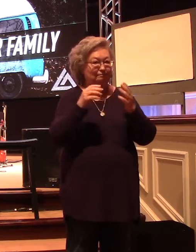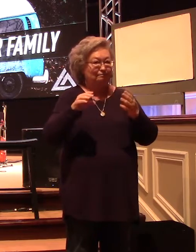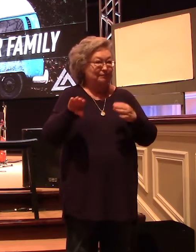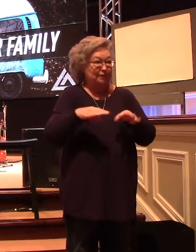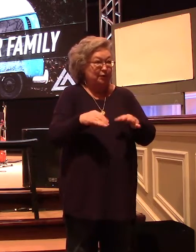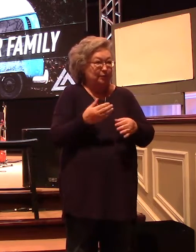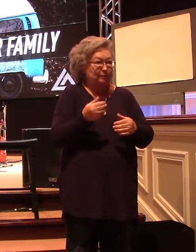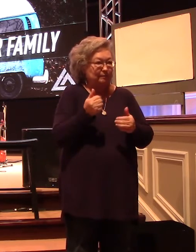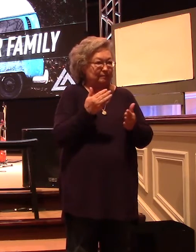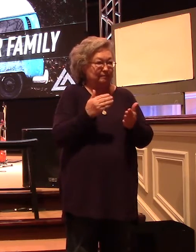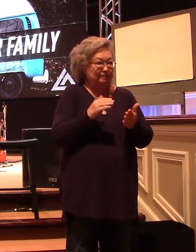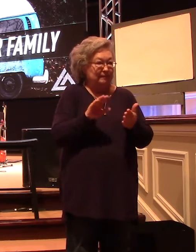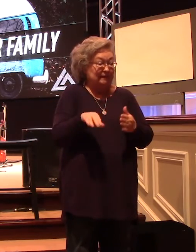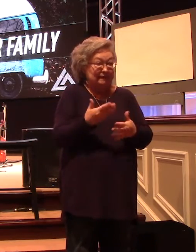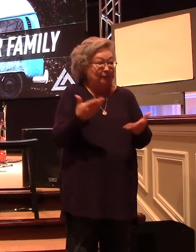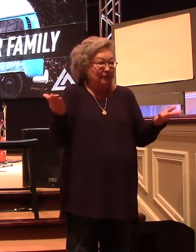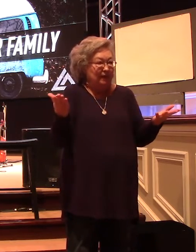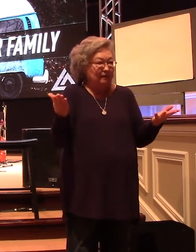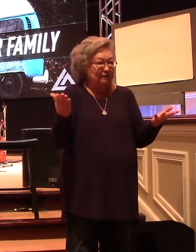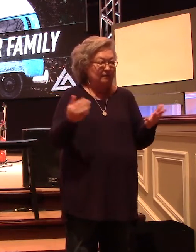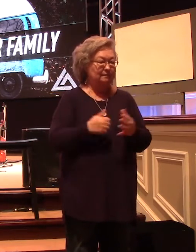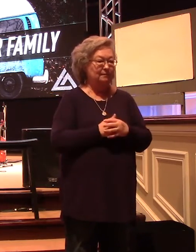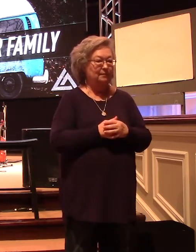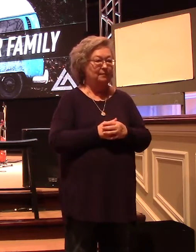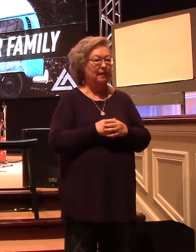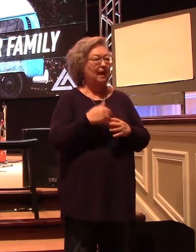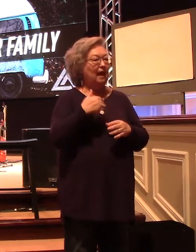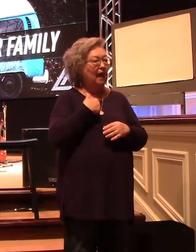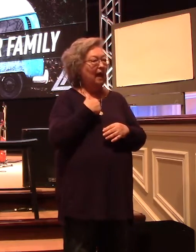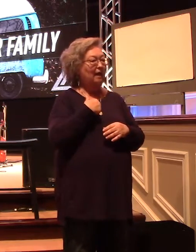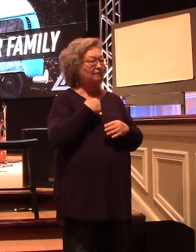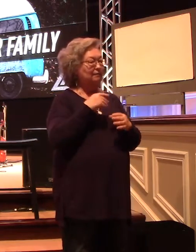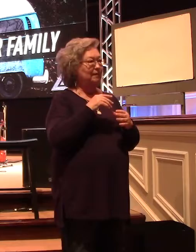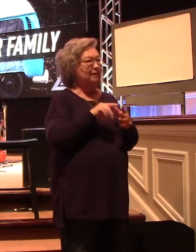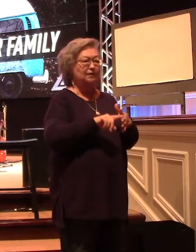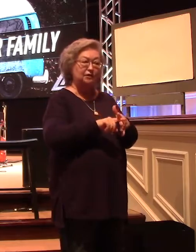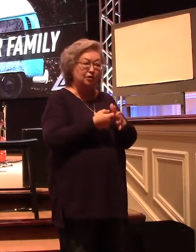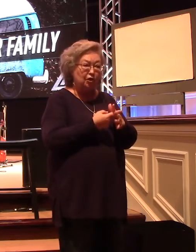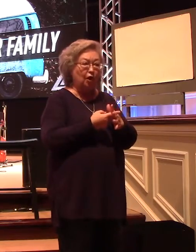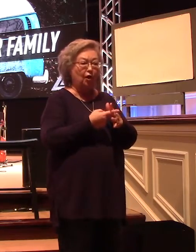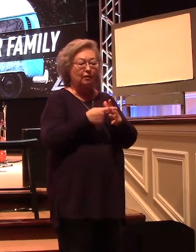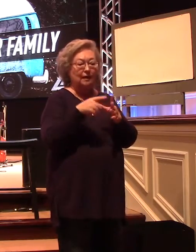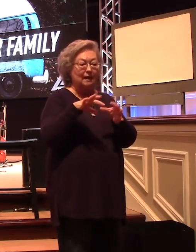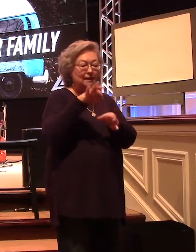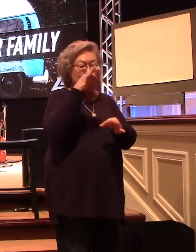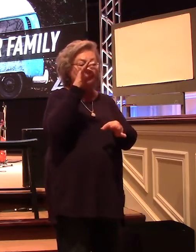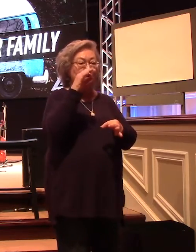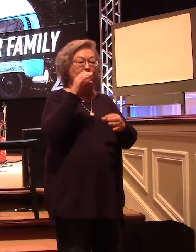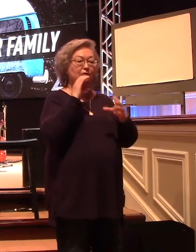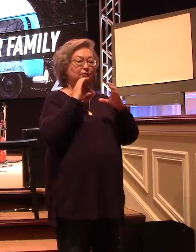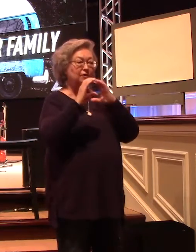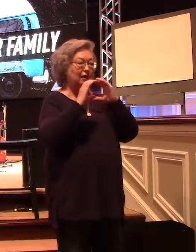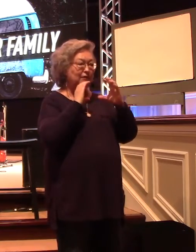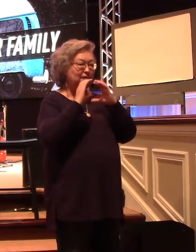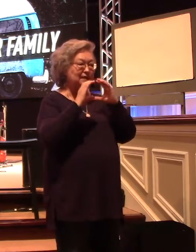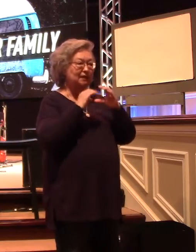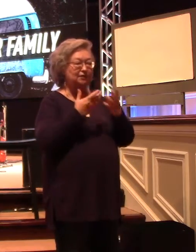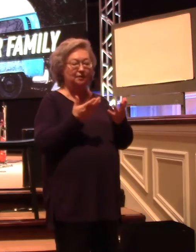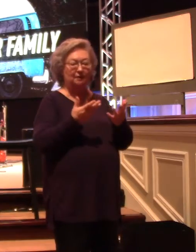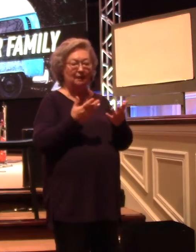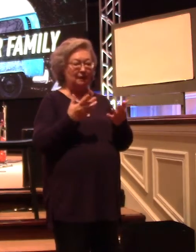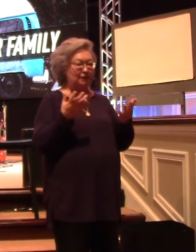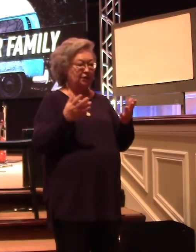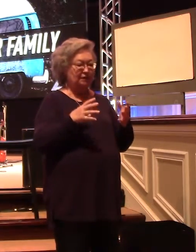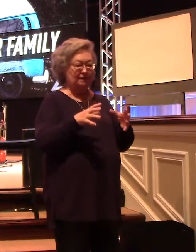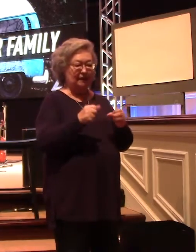intentional conversations. Sometimes it is as simple. Our kids were little. We just got like a little kid's devotional book. And